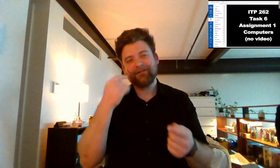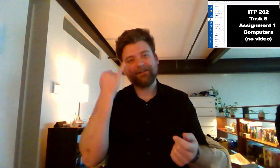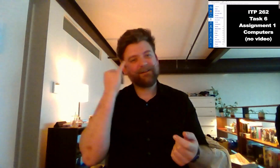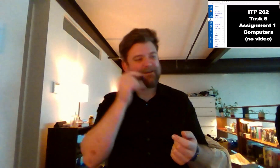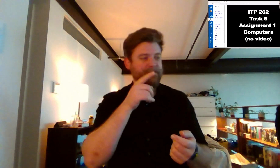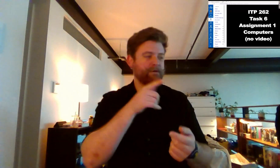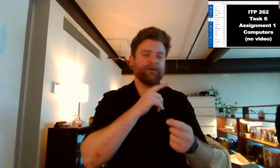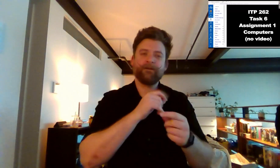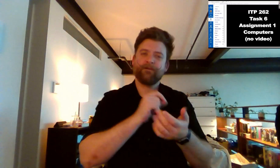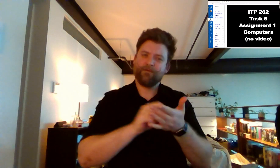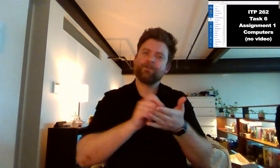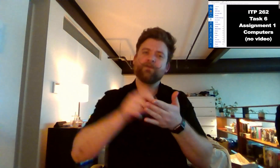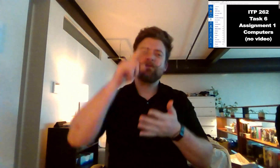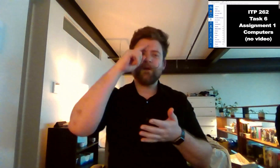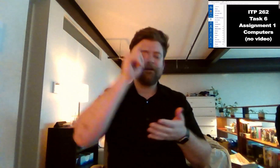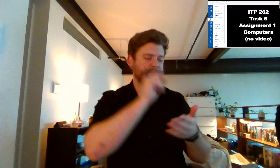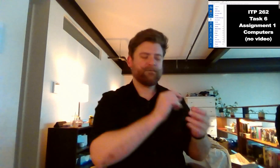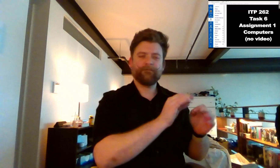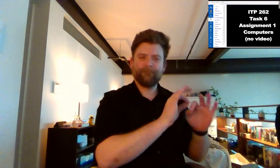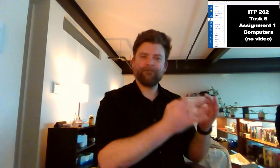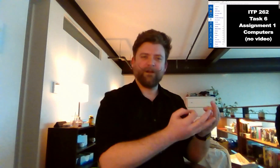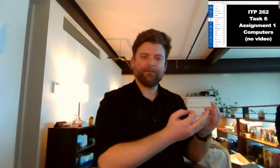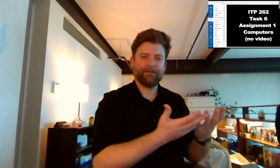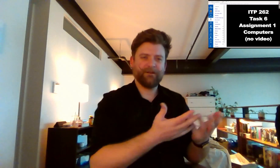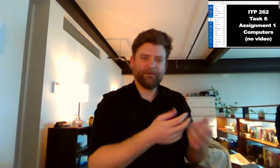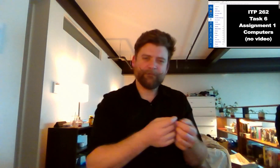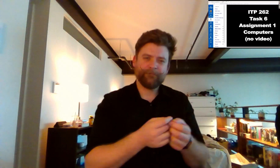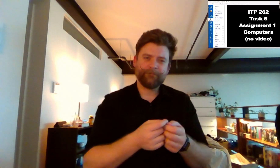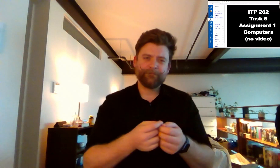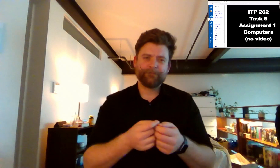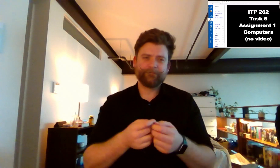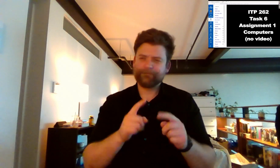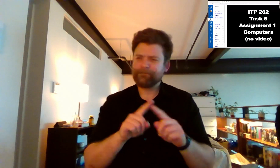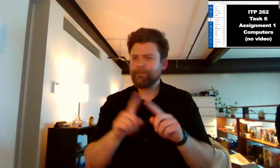they're not going to want to read that. So we need to make it look